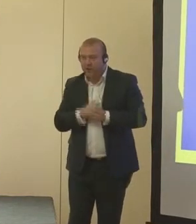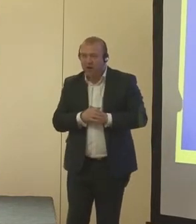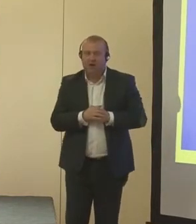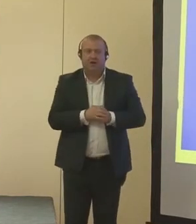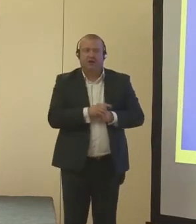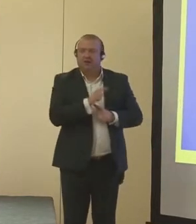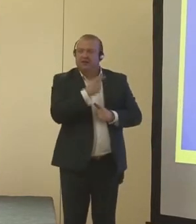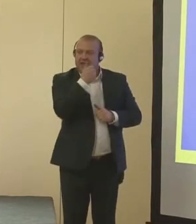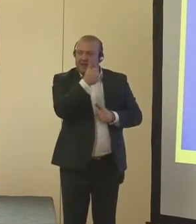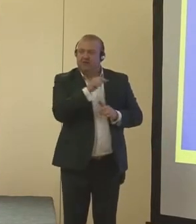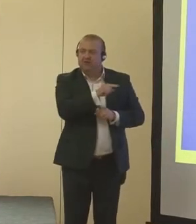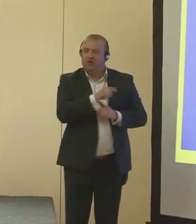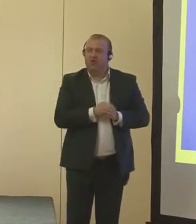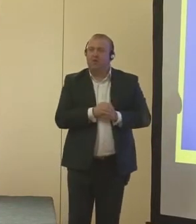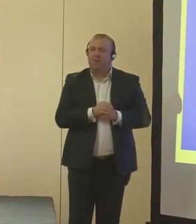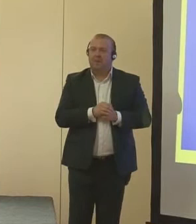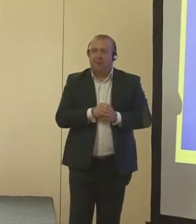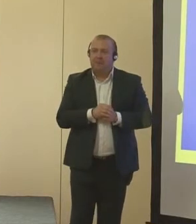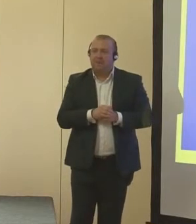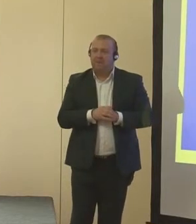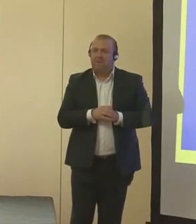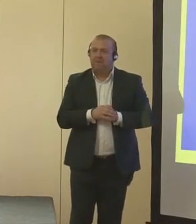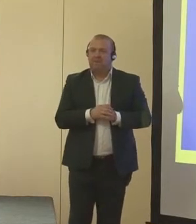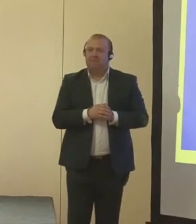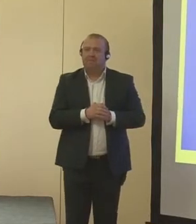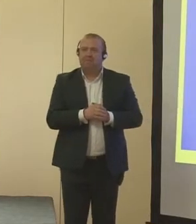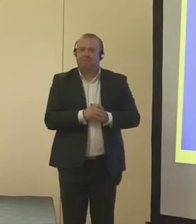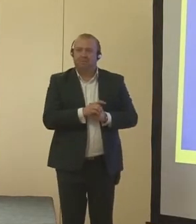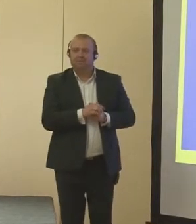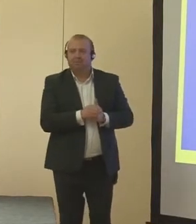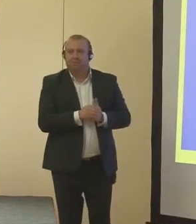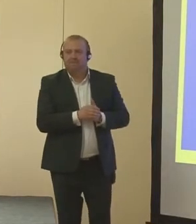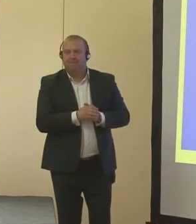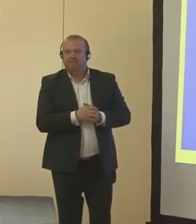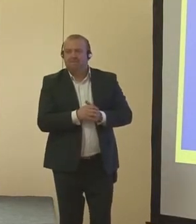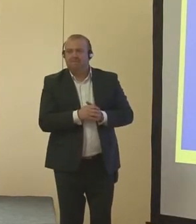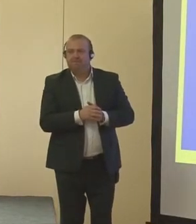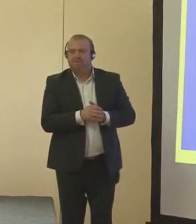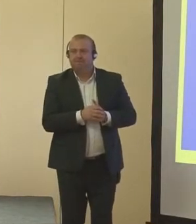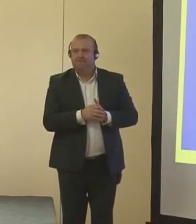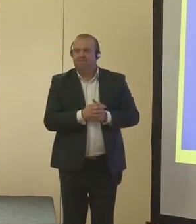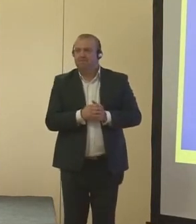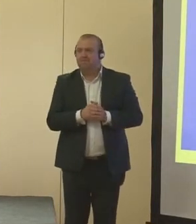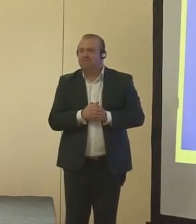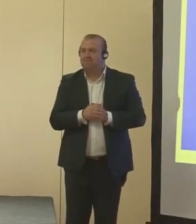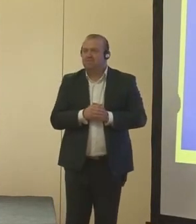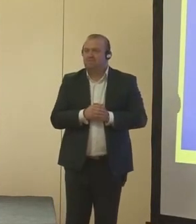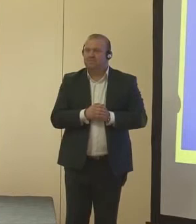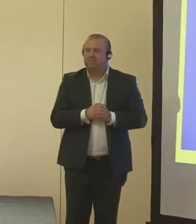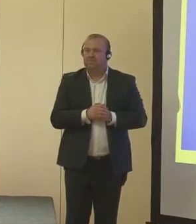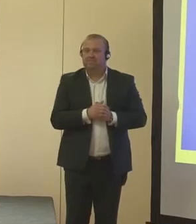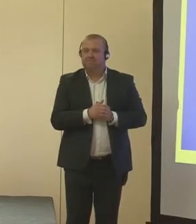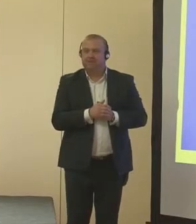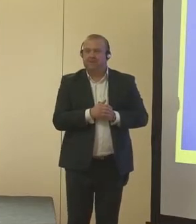accessible information provision for lifelong learning. The other is ICT for information accessibility